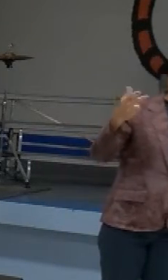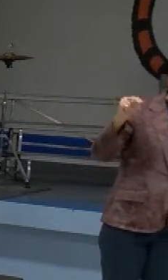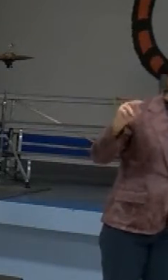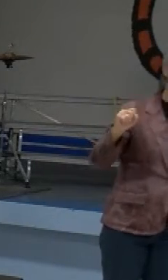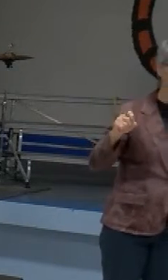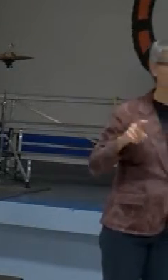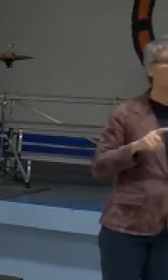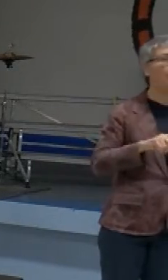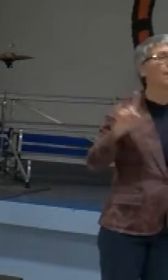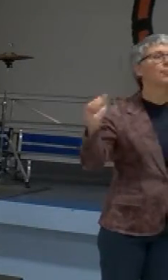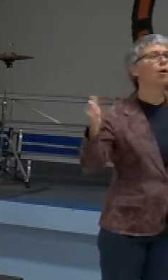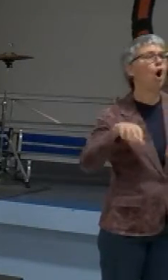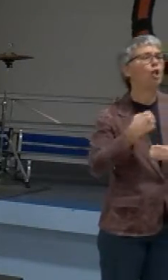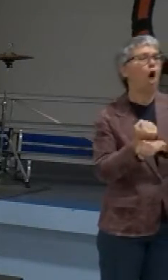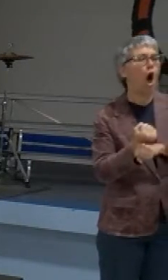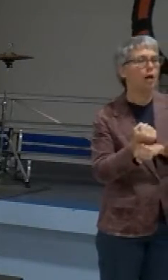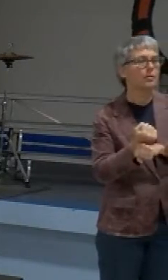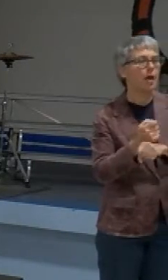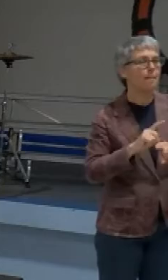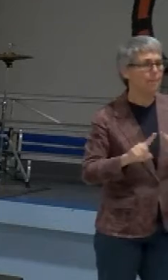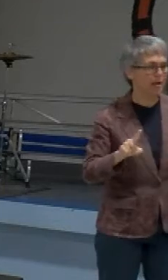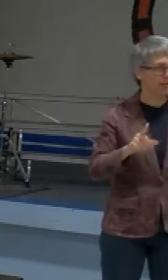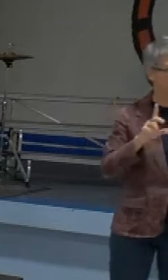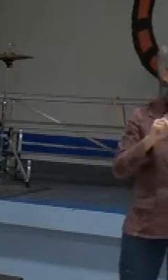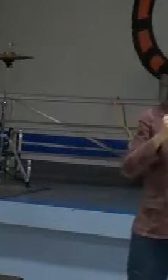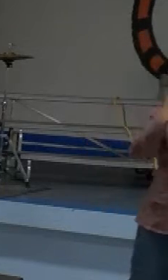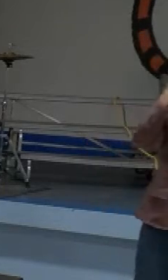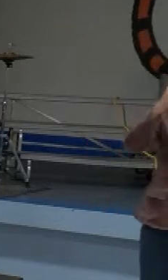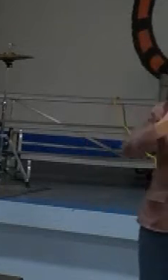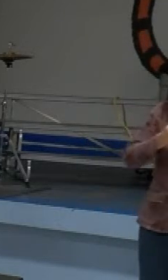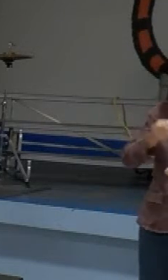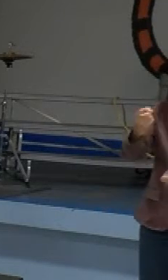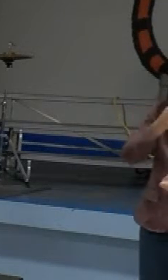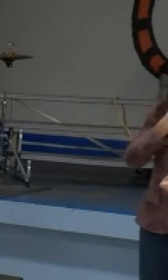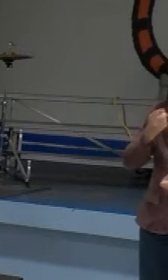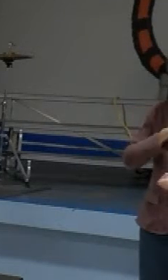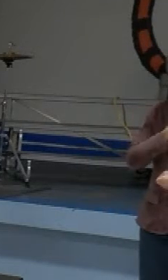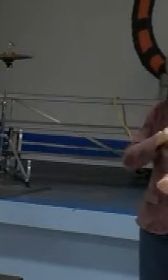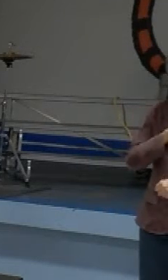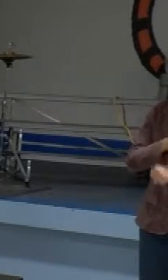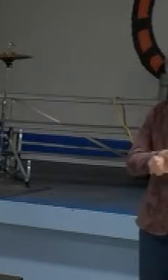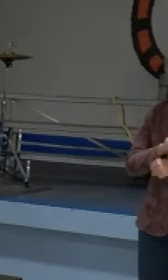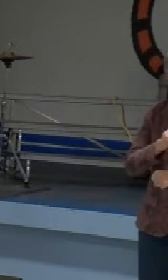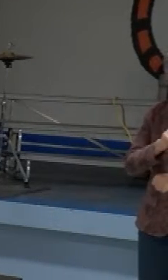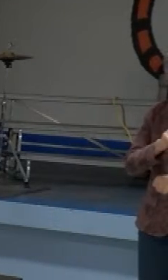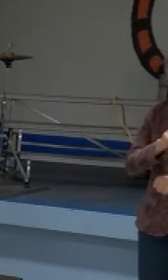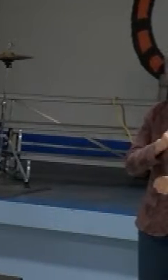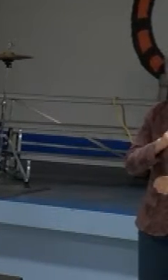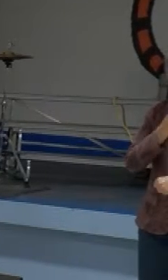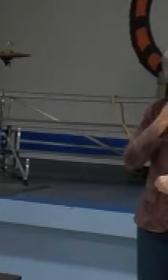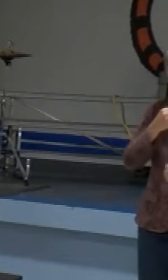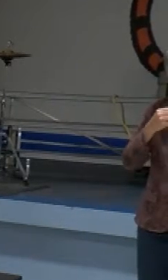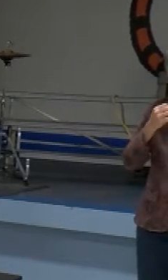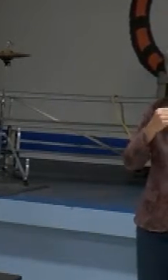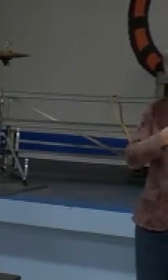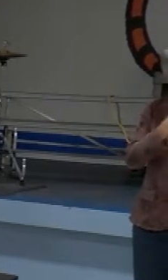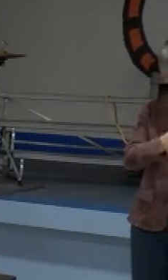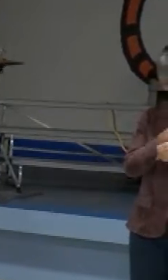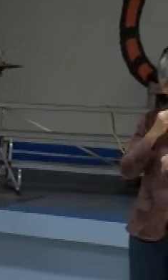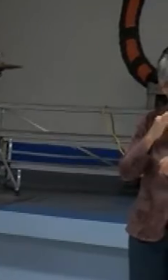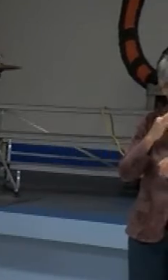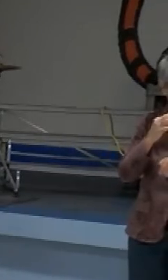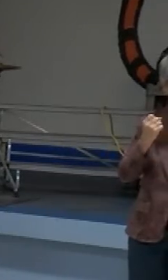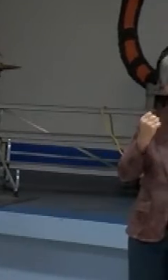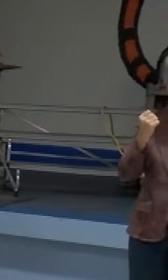they're secured. And how do I know they're secured? And I wanted to know if you knew the statistics on how many homes where they